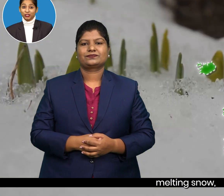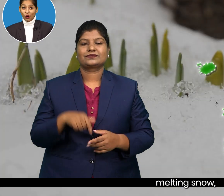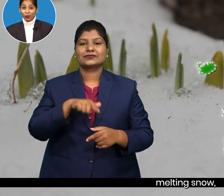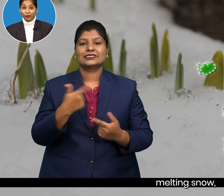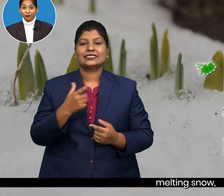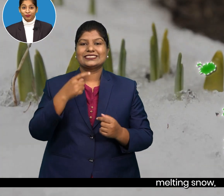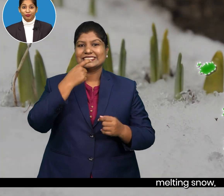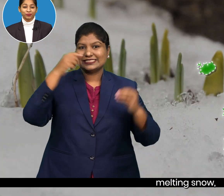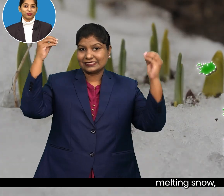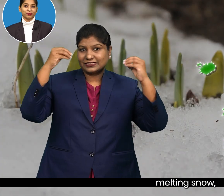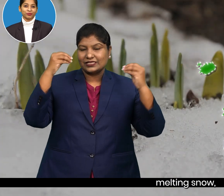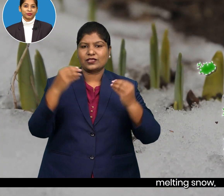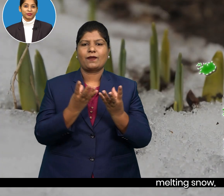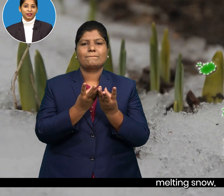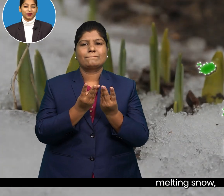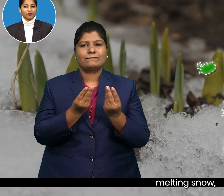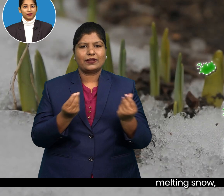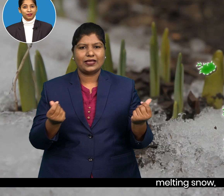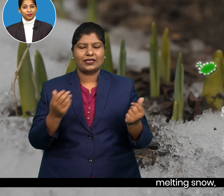Melting snow,